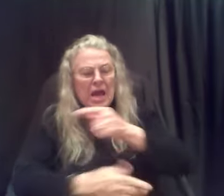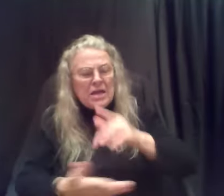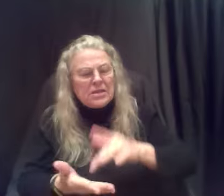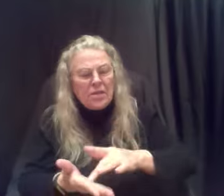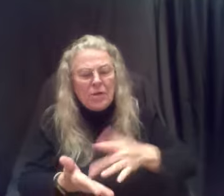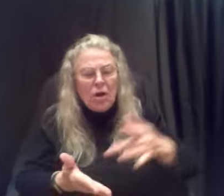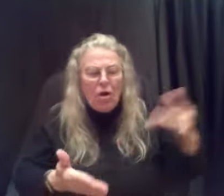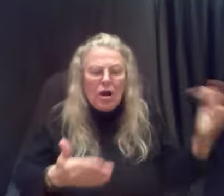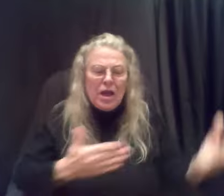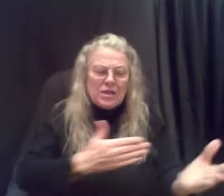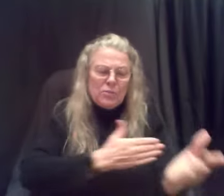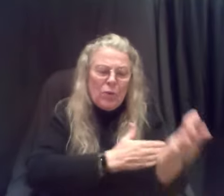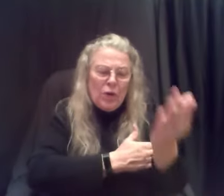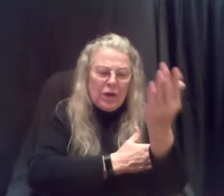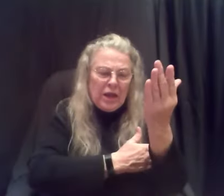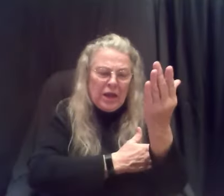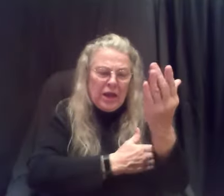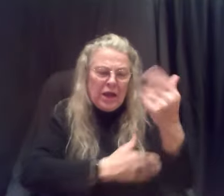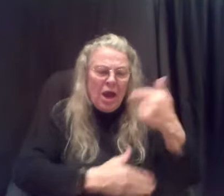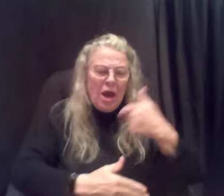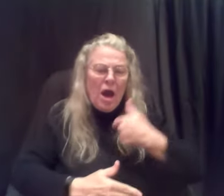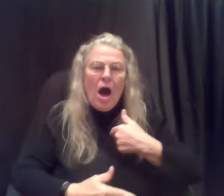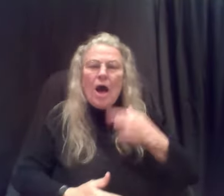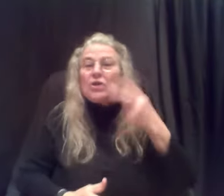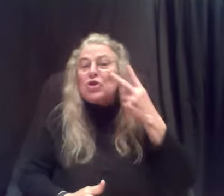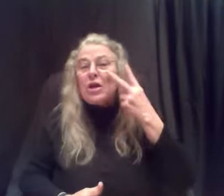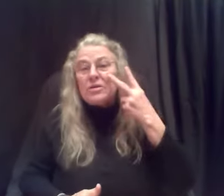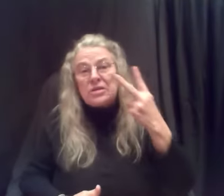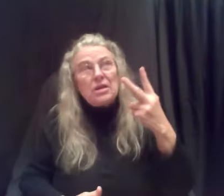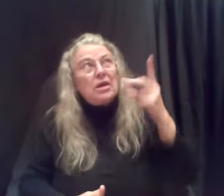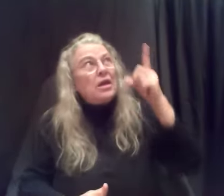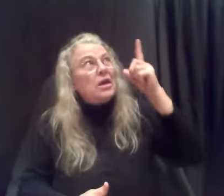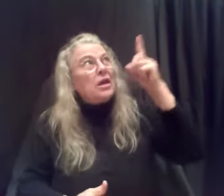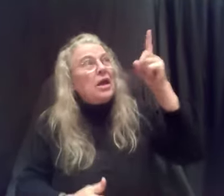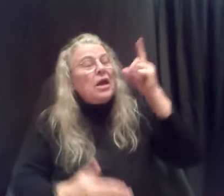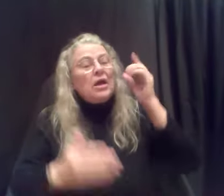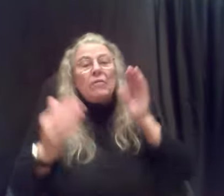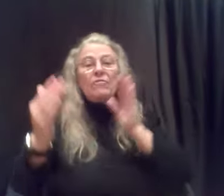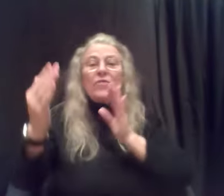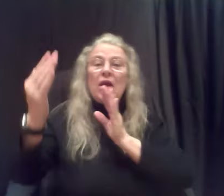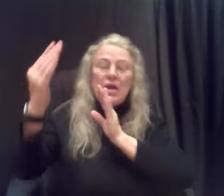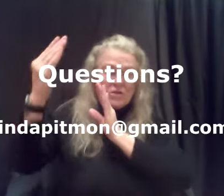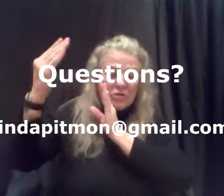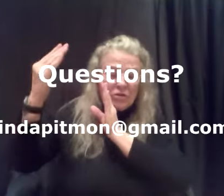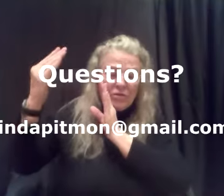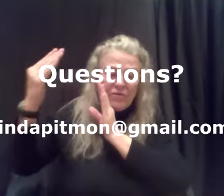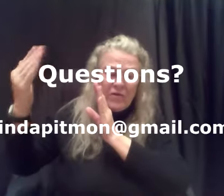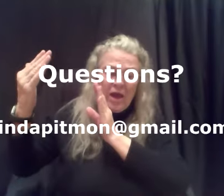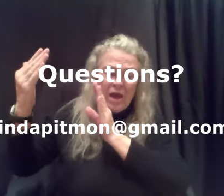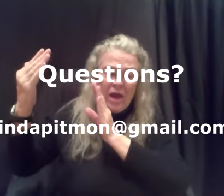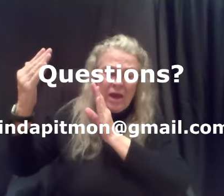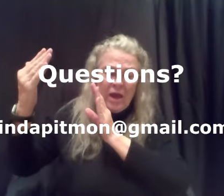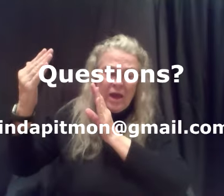some glorious morning, I shall see Him face to